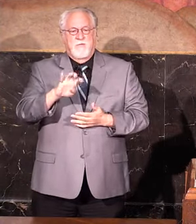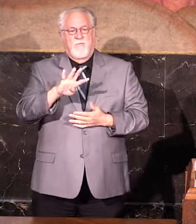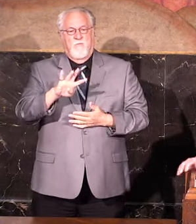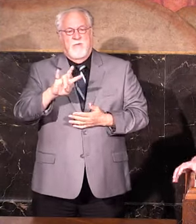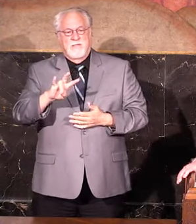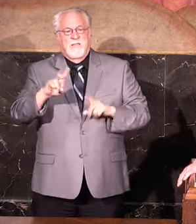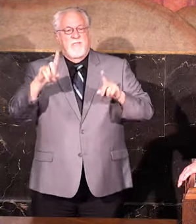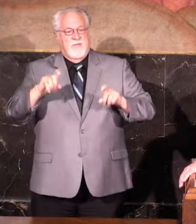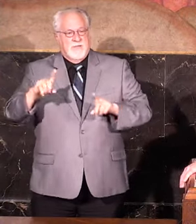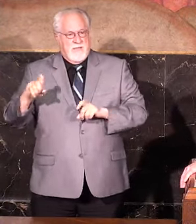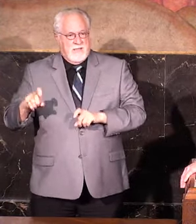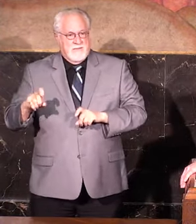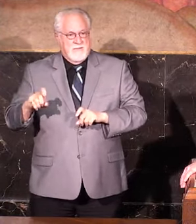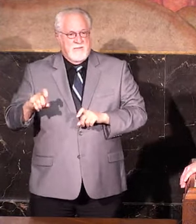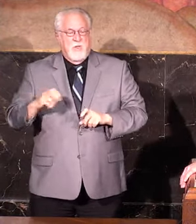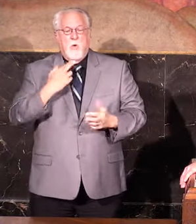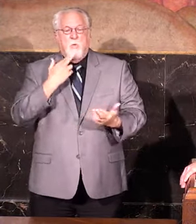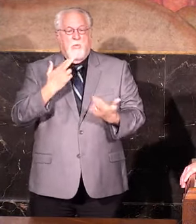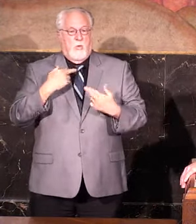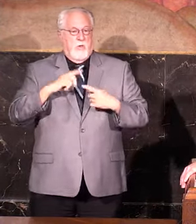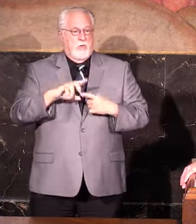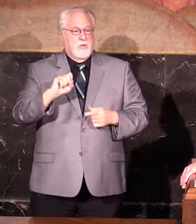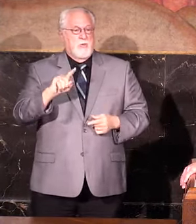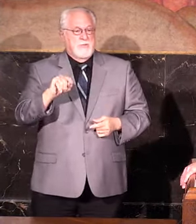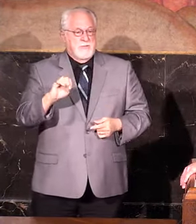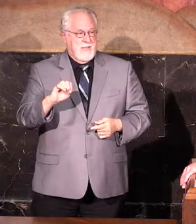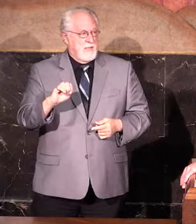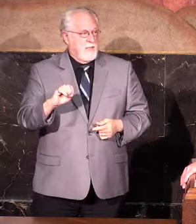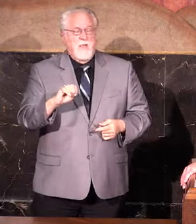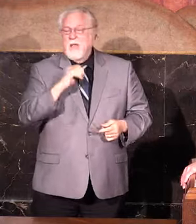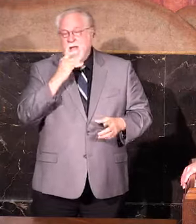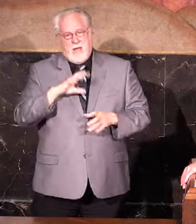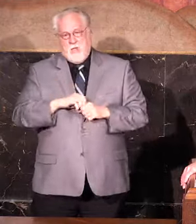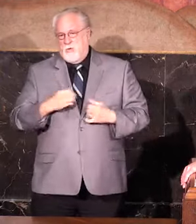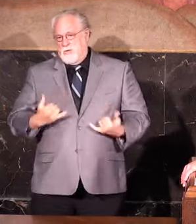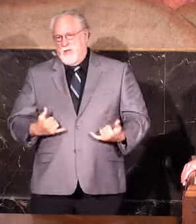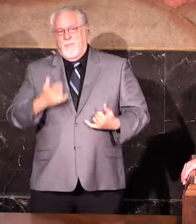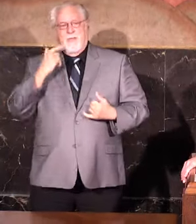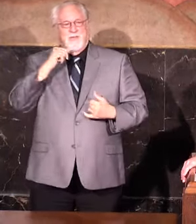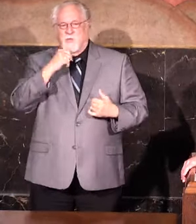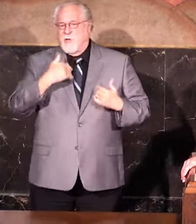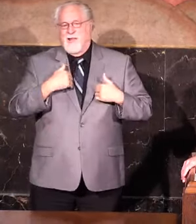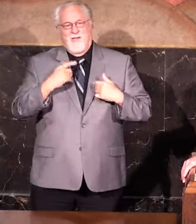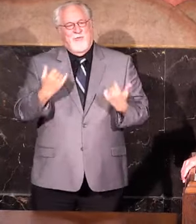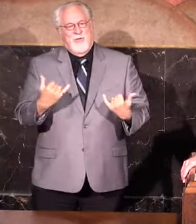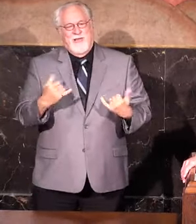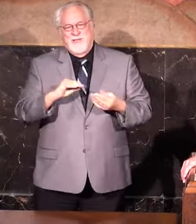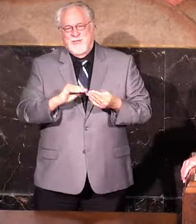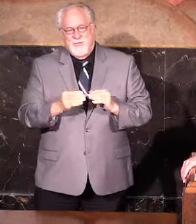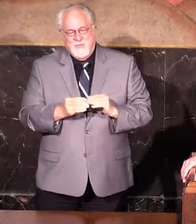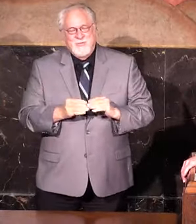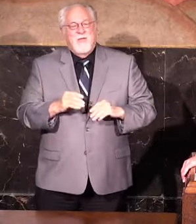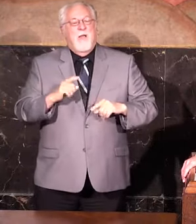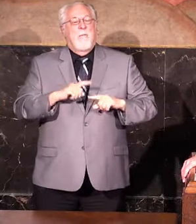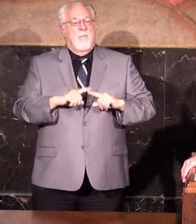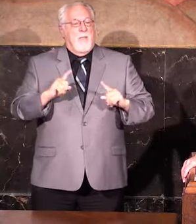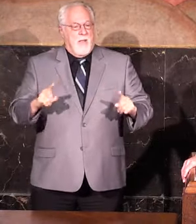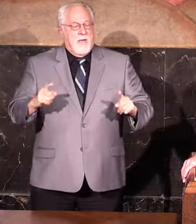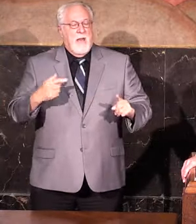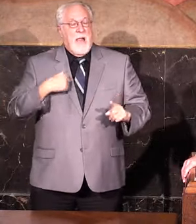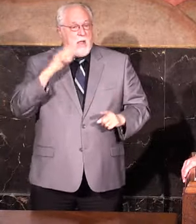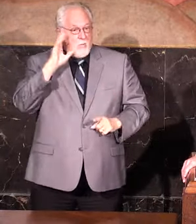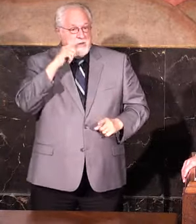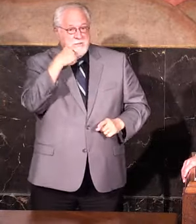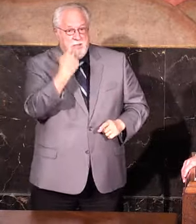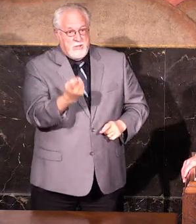347,647 tests reported to the state. That doesn't include today's numbers because we don't have today's numbers yet. And I will tell